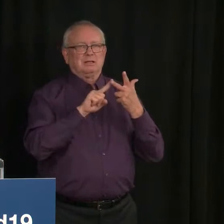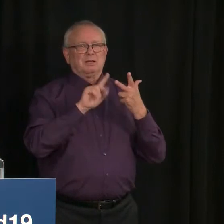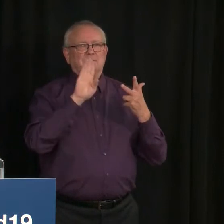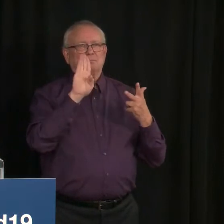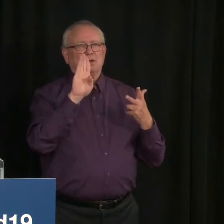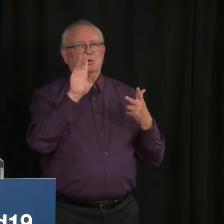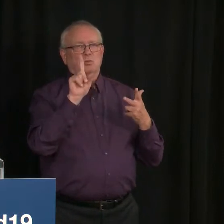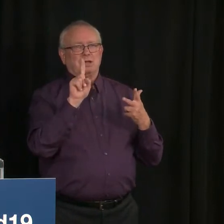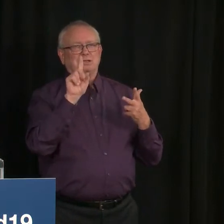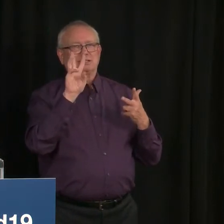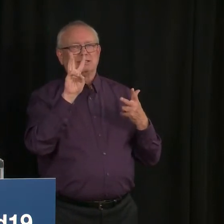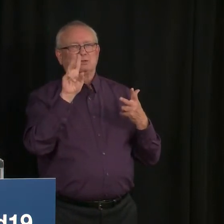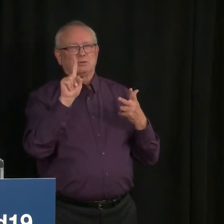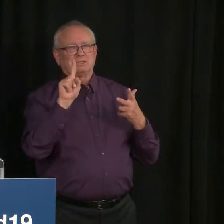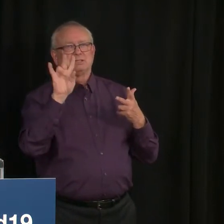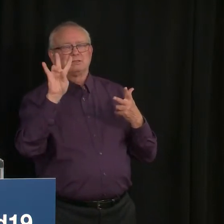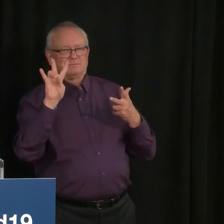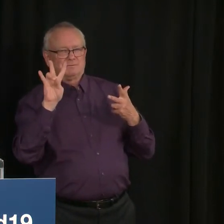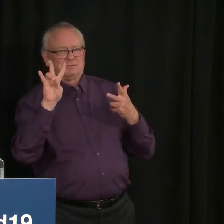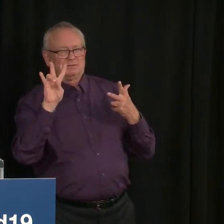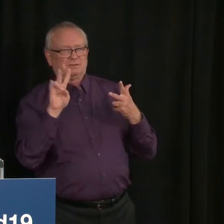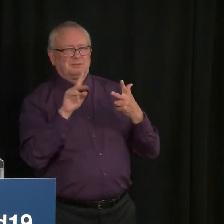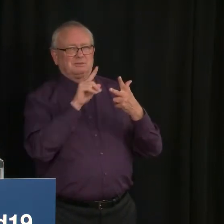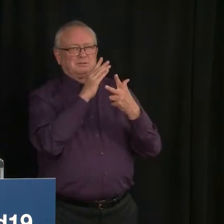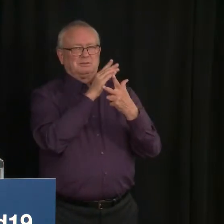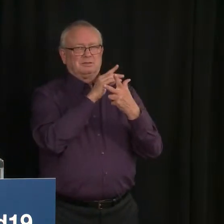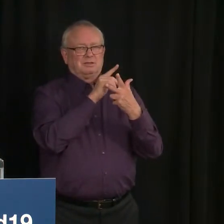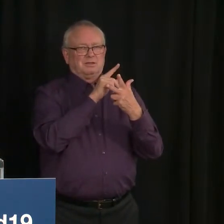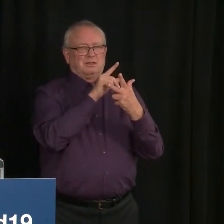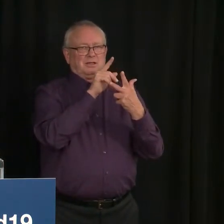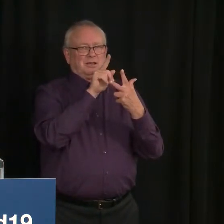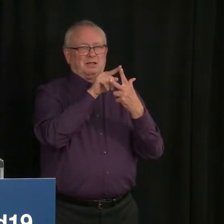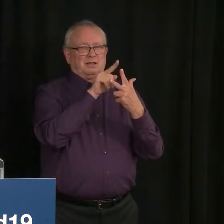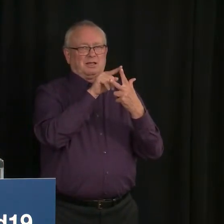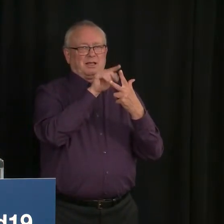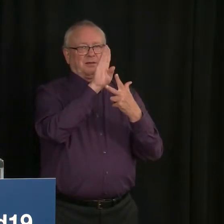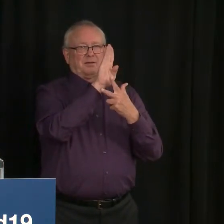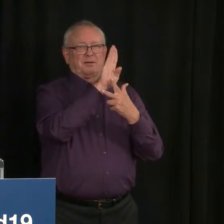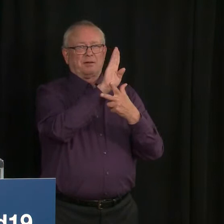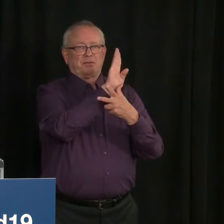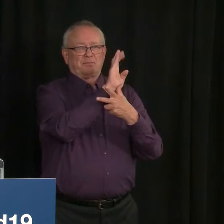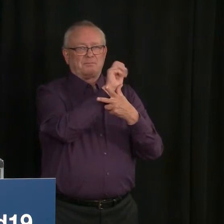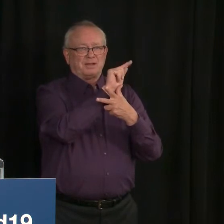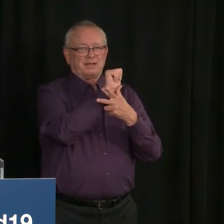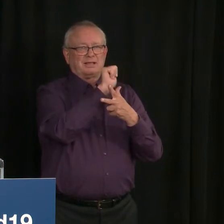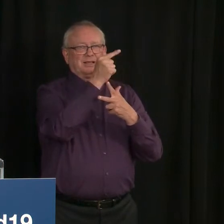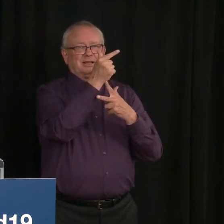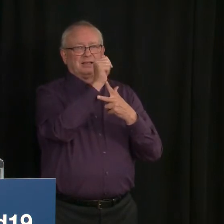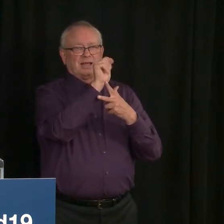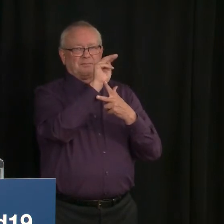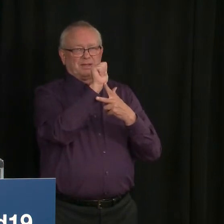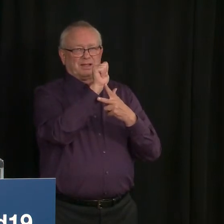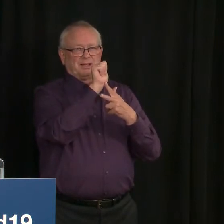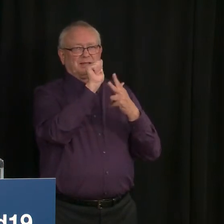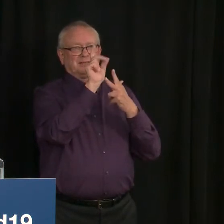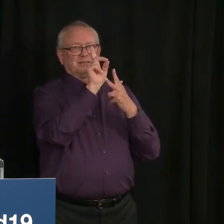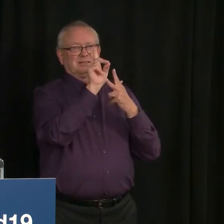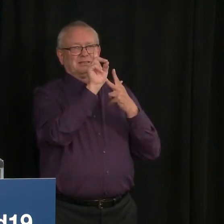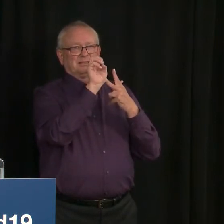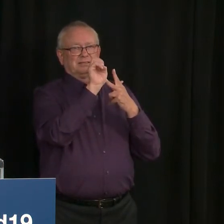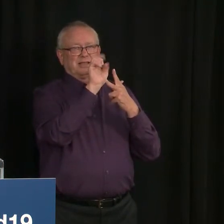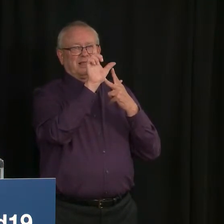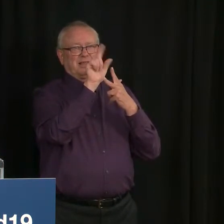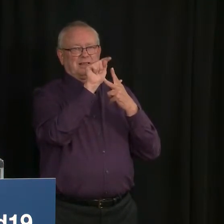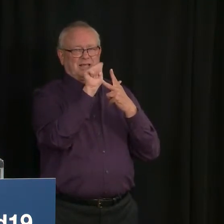known as the beta, gamma, and delta variants. And so those three, when they're identified, there is a